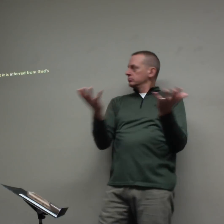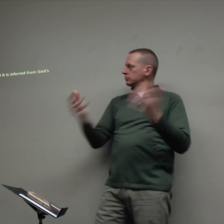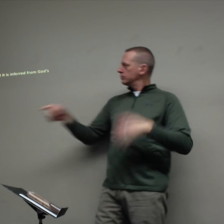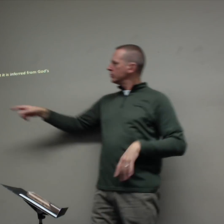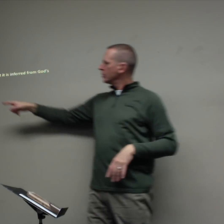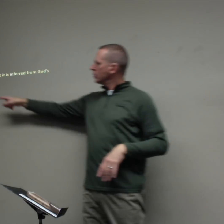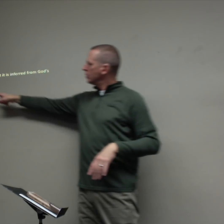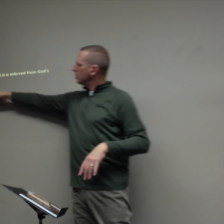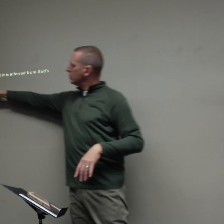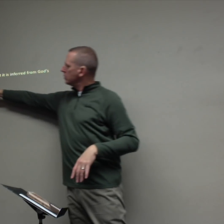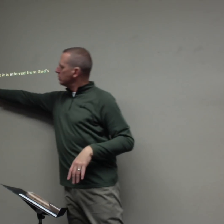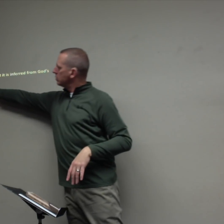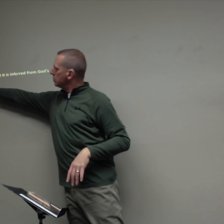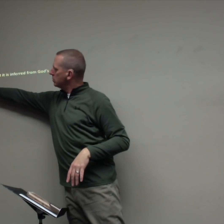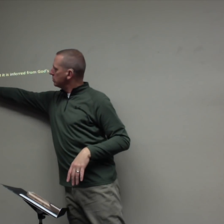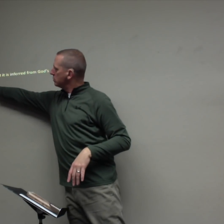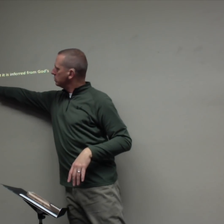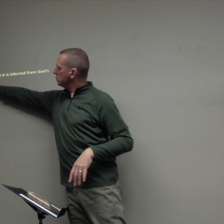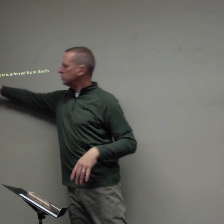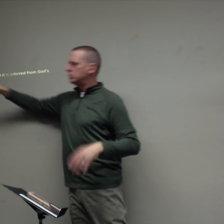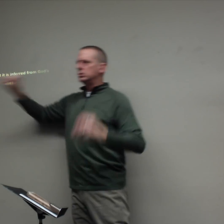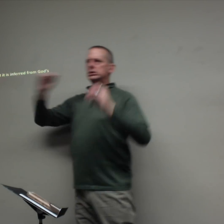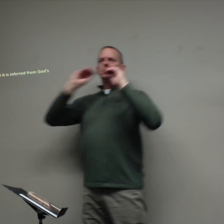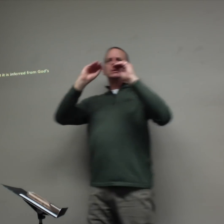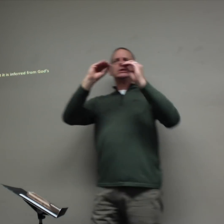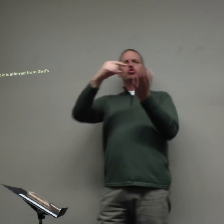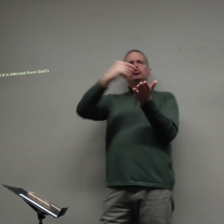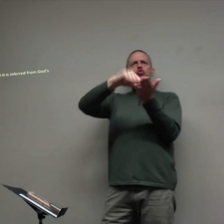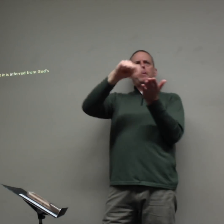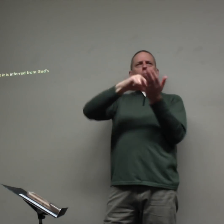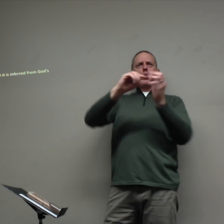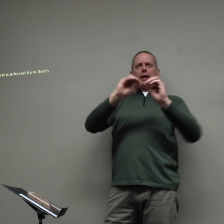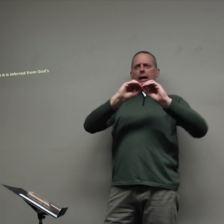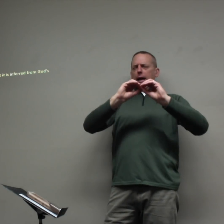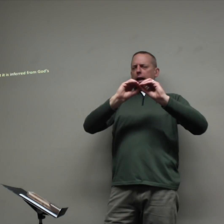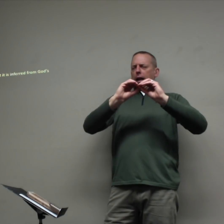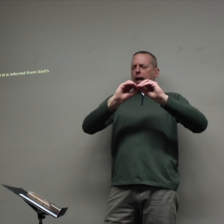it. It's not taught explicitly.